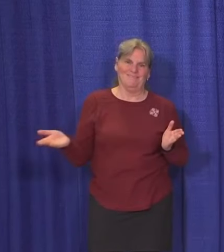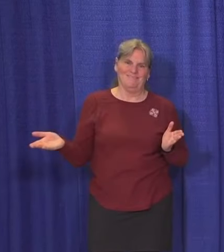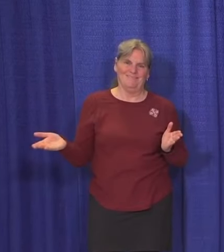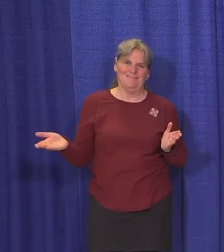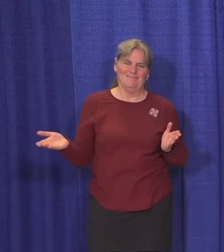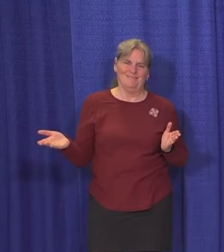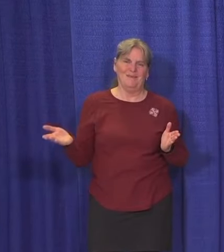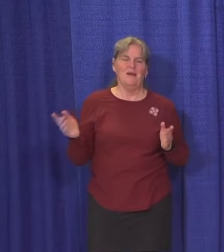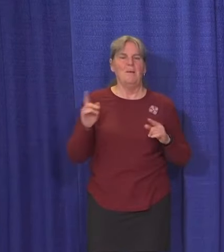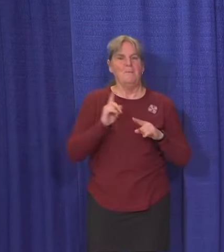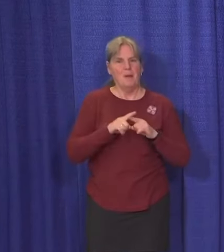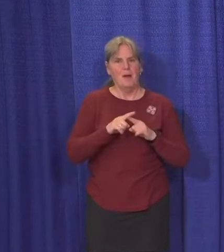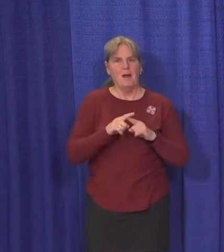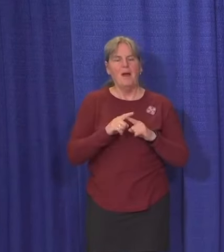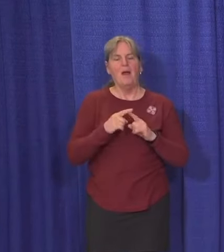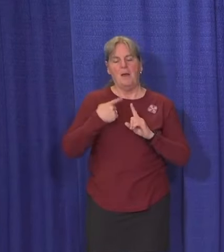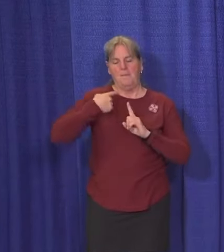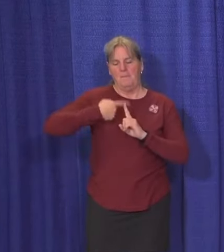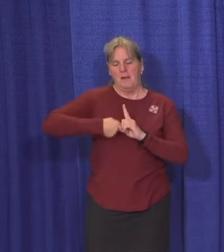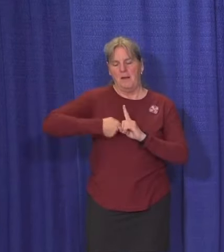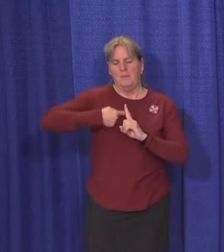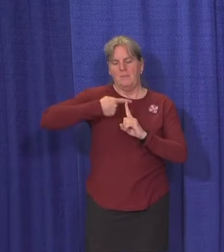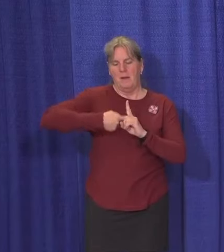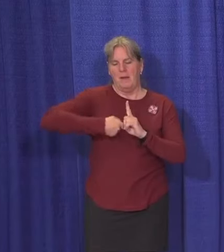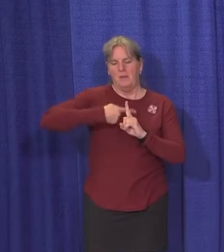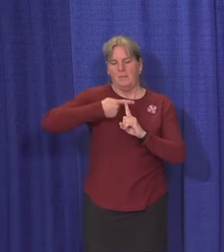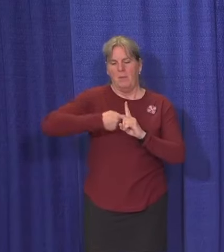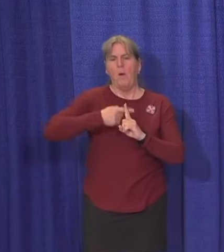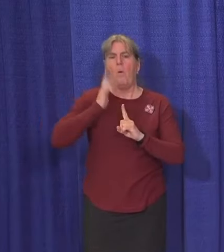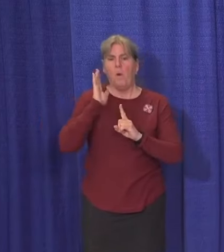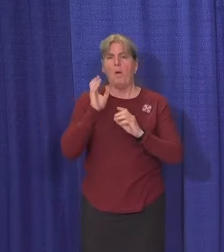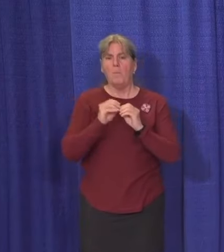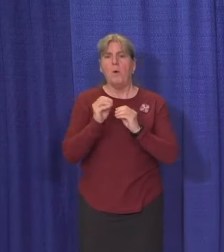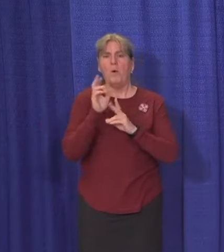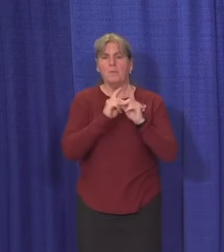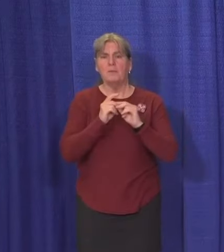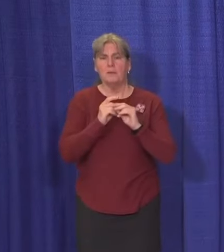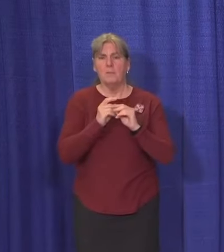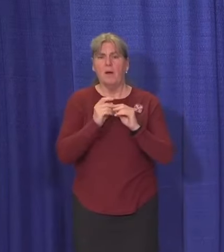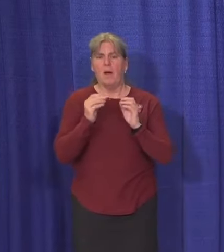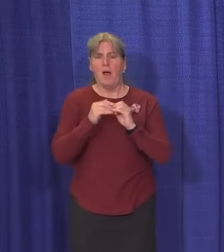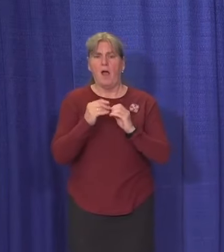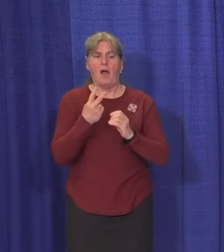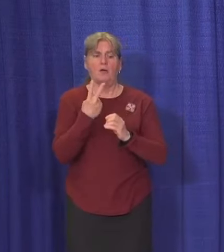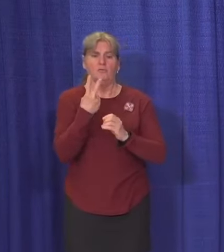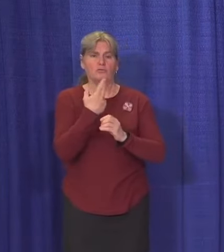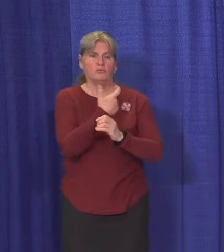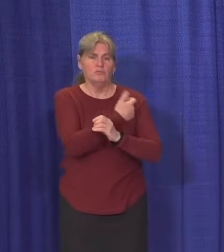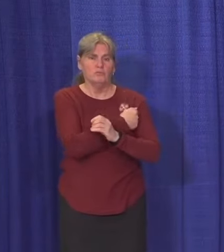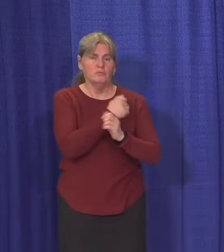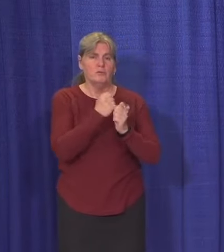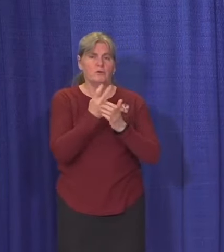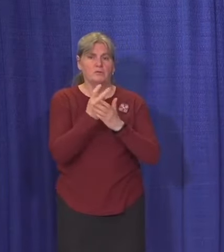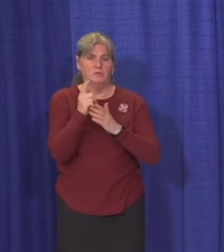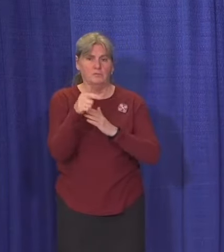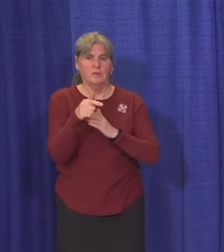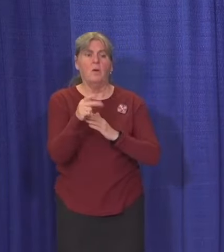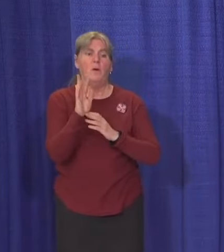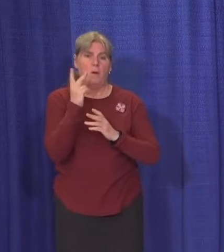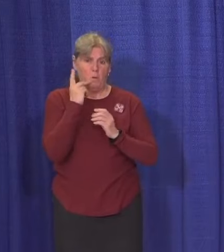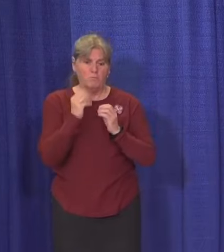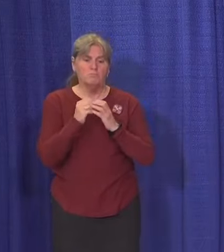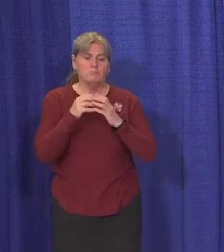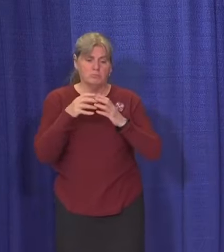month, there will be more and more people achieving second dose. So it's there's a kind of a natural phasing in ability, and we will be watching carefully